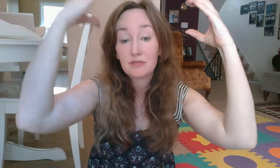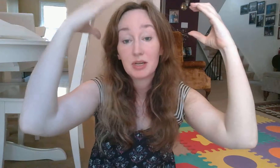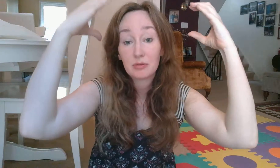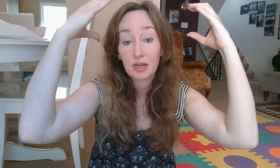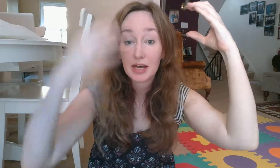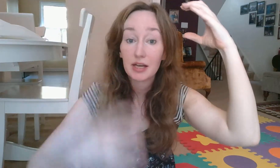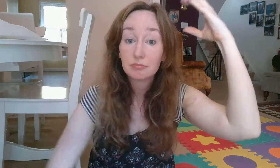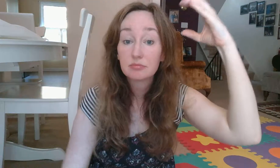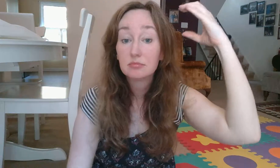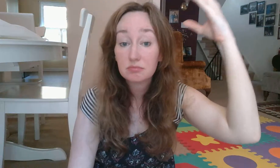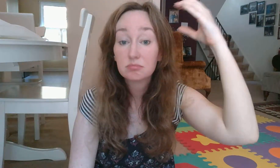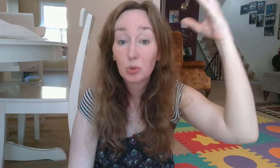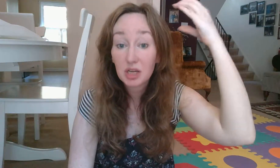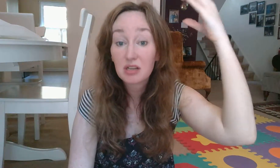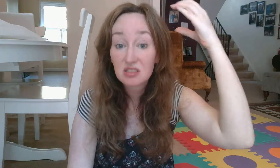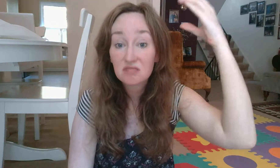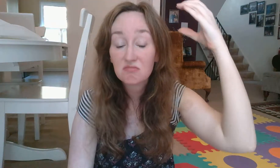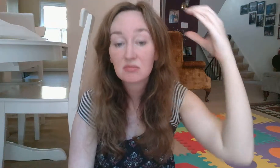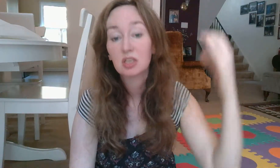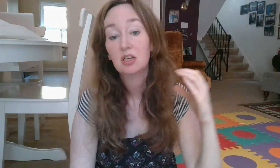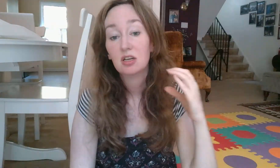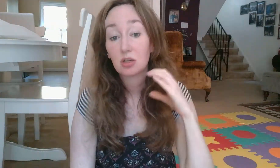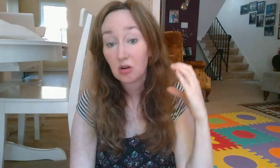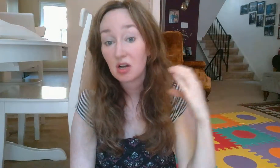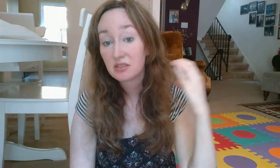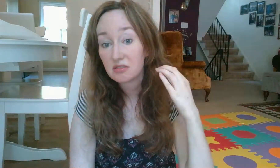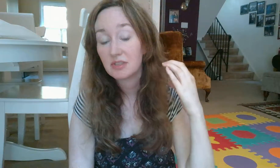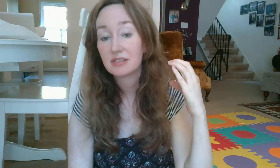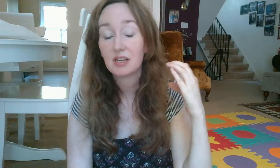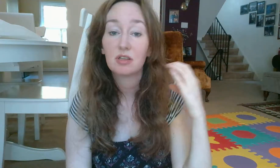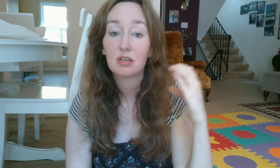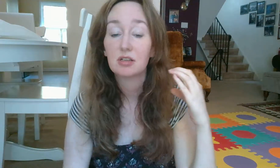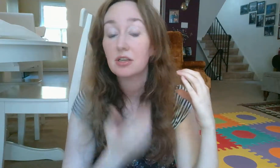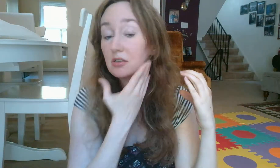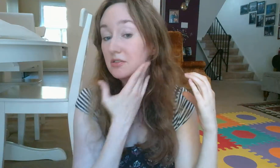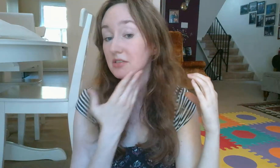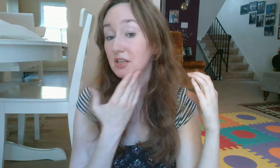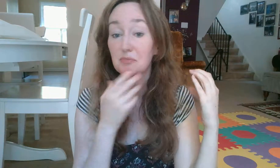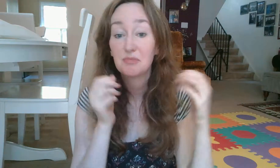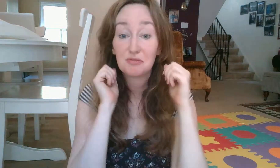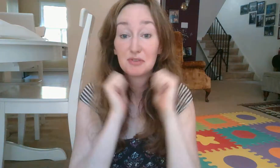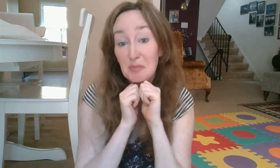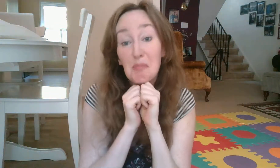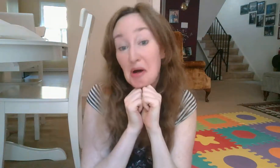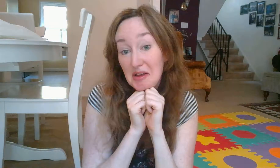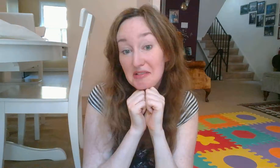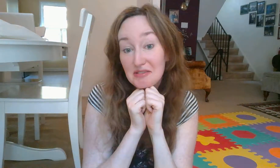a man wearing a hat. Boy cousin. Girl cousin is down here at your, just think of a bonnet